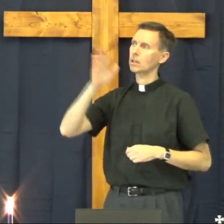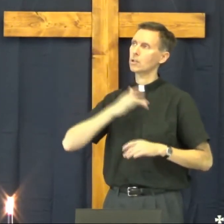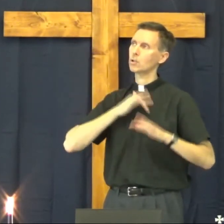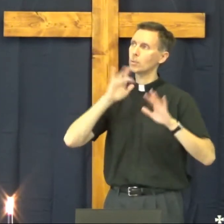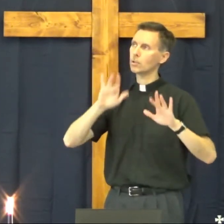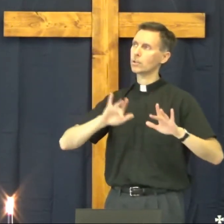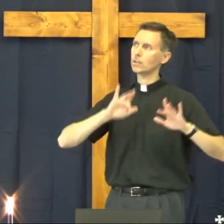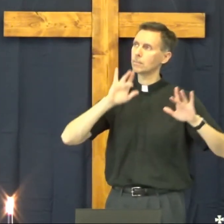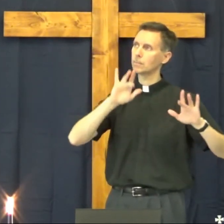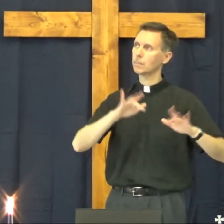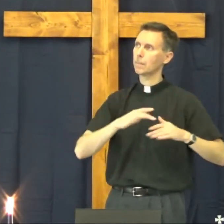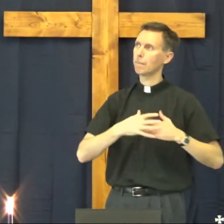your mercy.